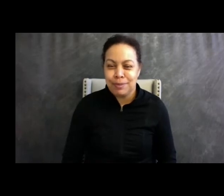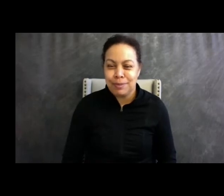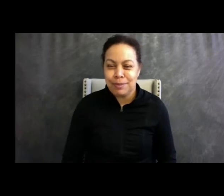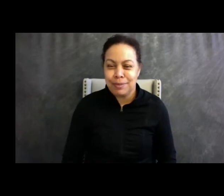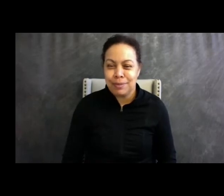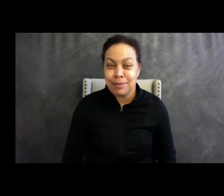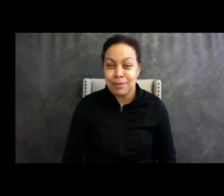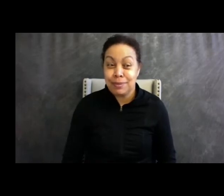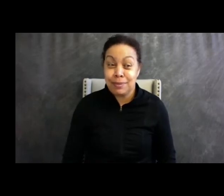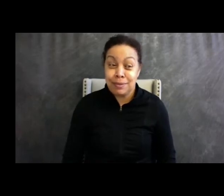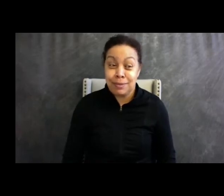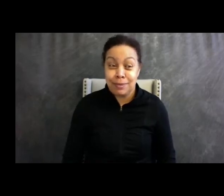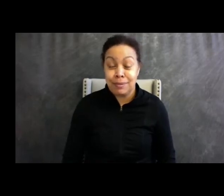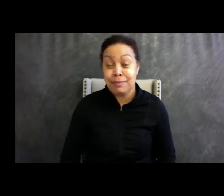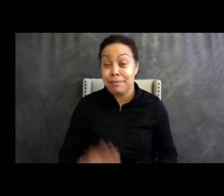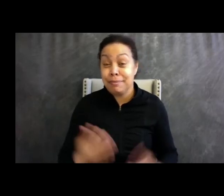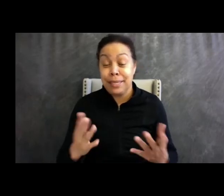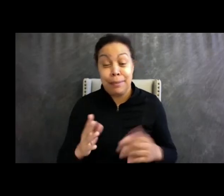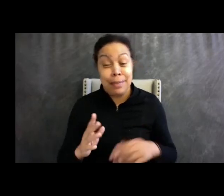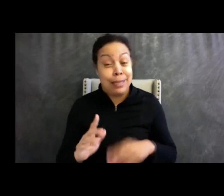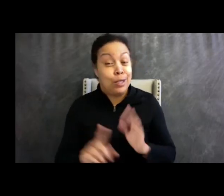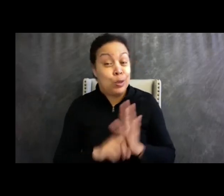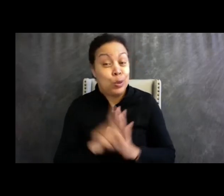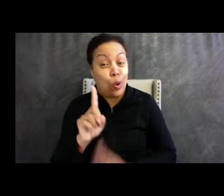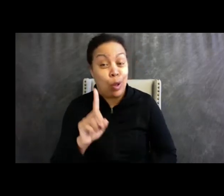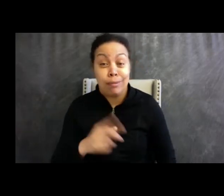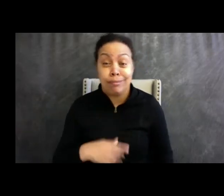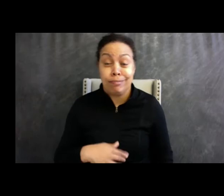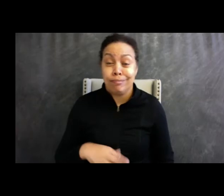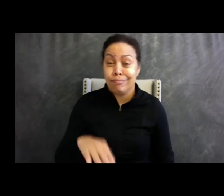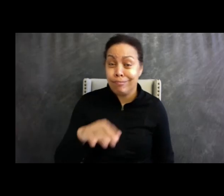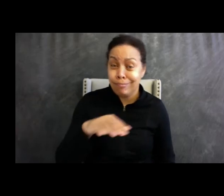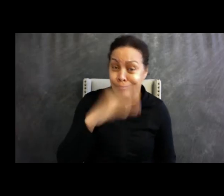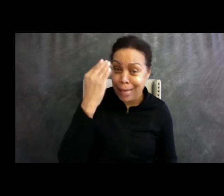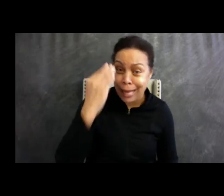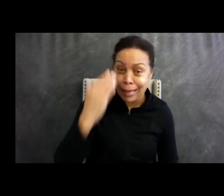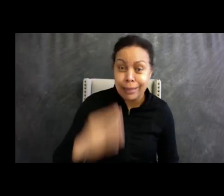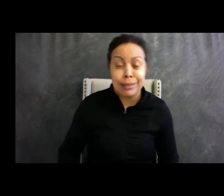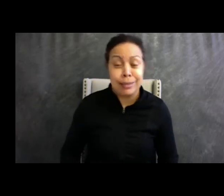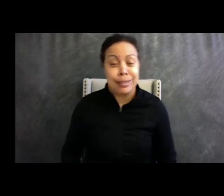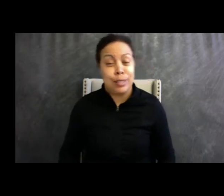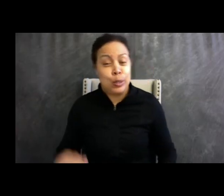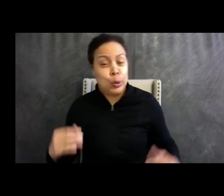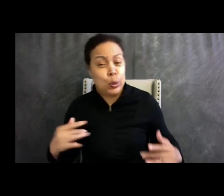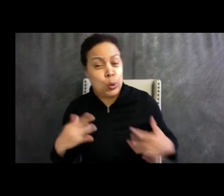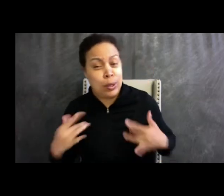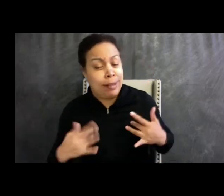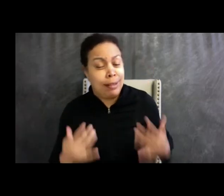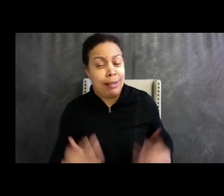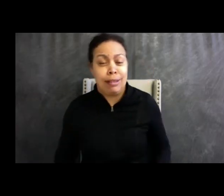Long, tall, black, joyful, brilliant.